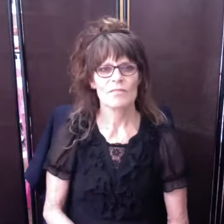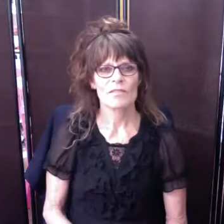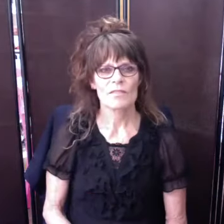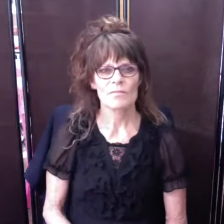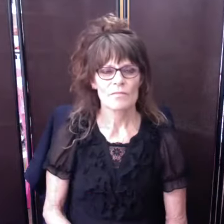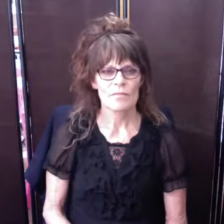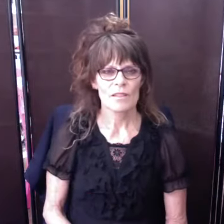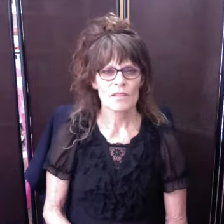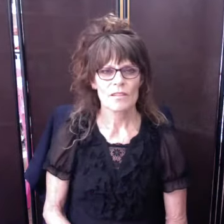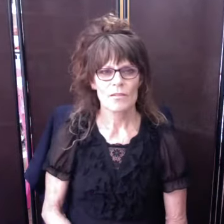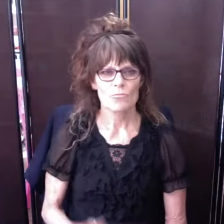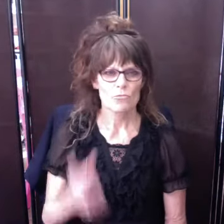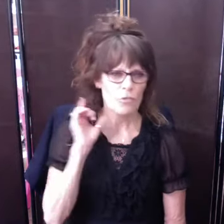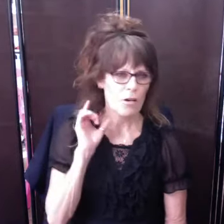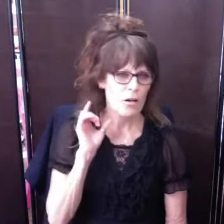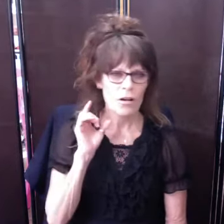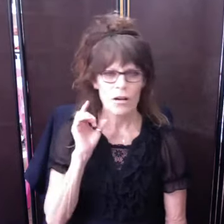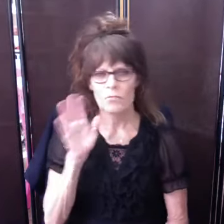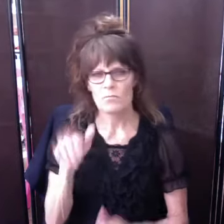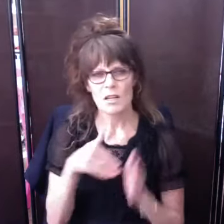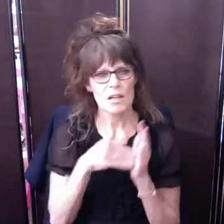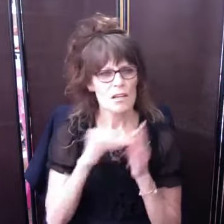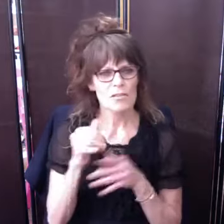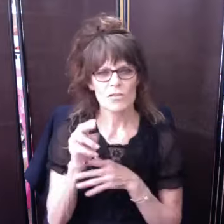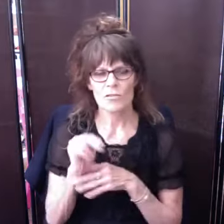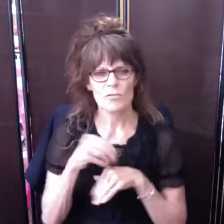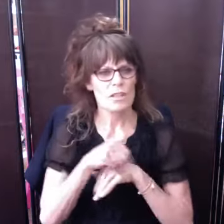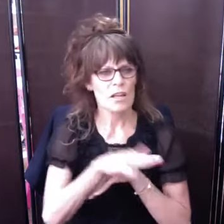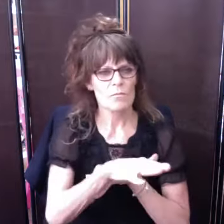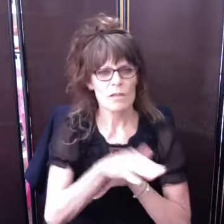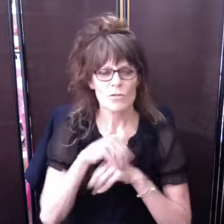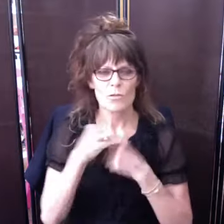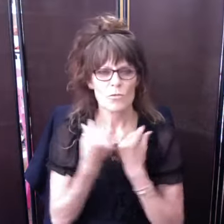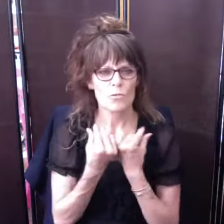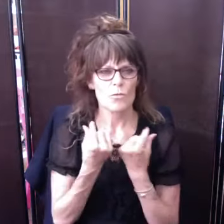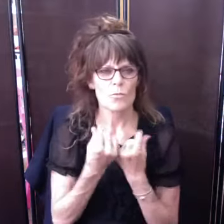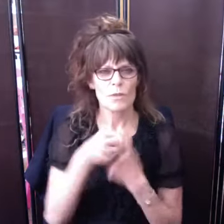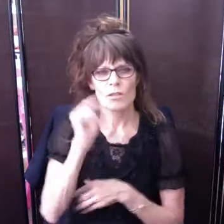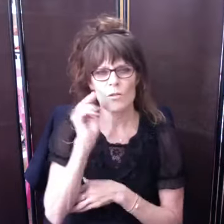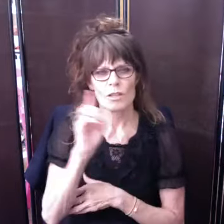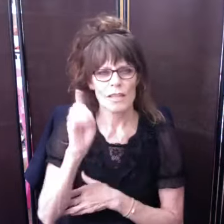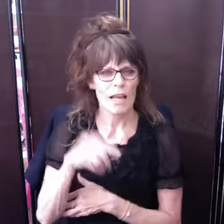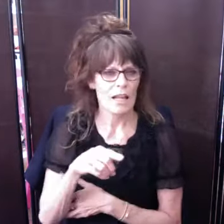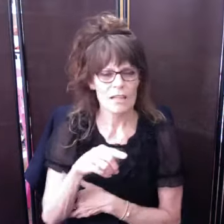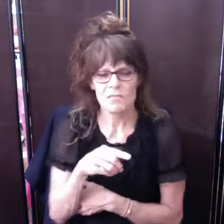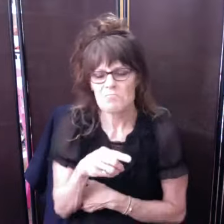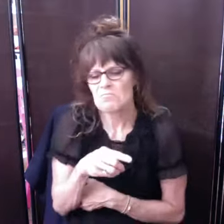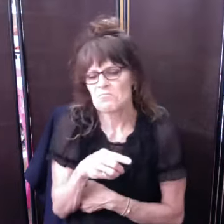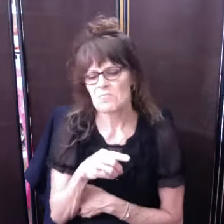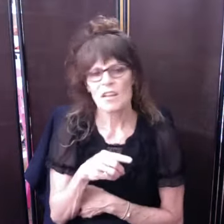drunk, middle of June. They sent me out to a group in North Dallas. No group any better or worse than any other group, but they studied the book out there